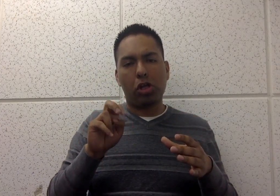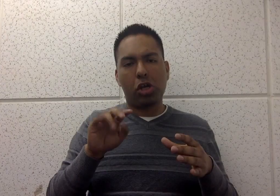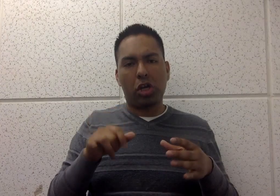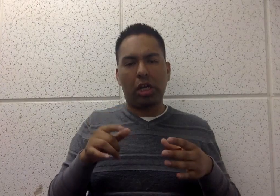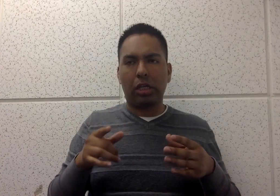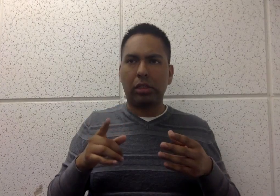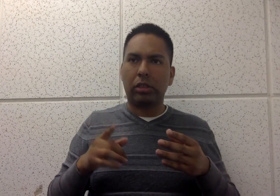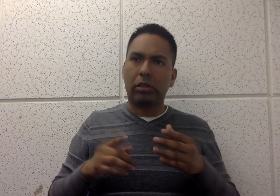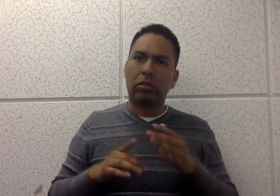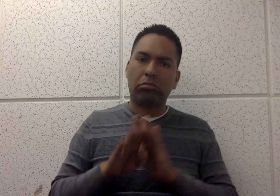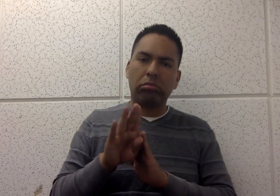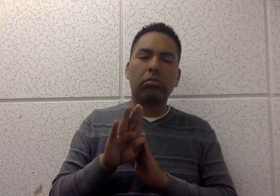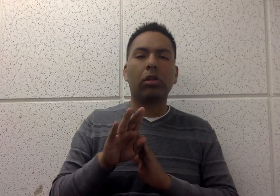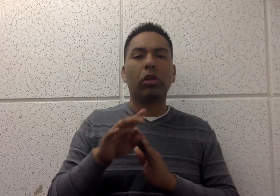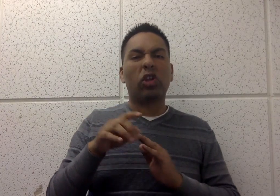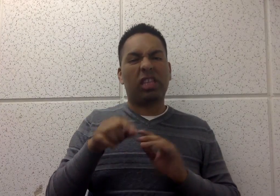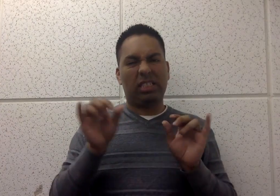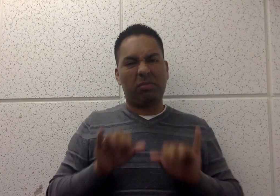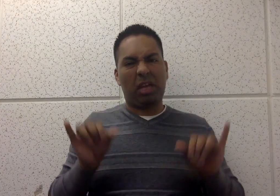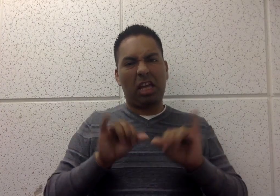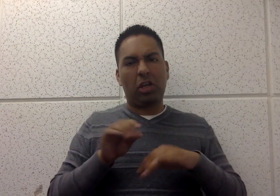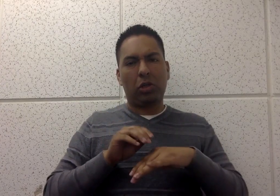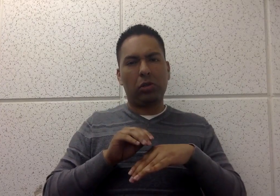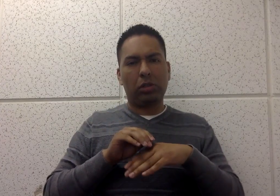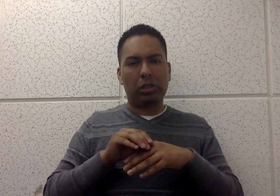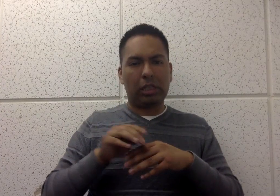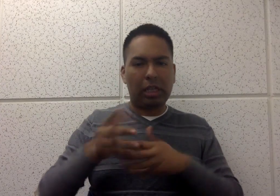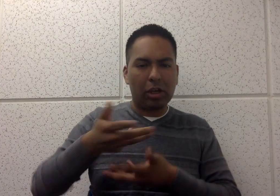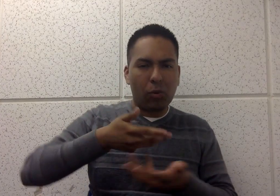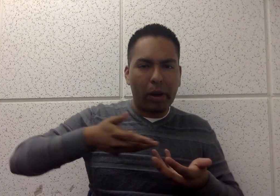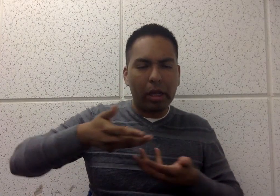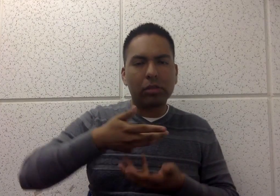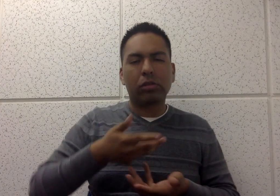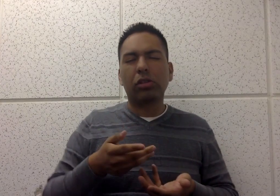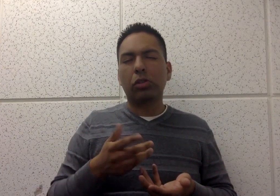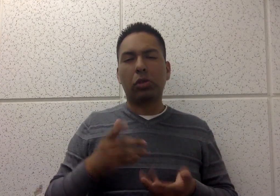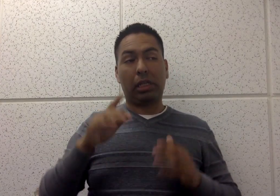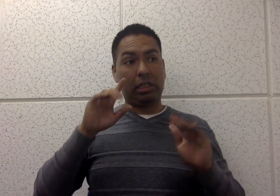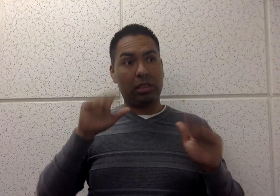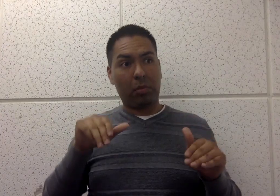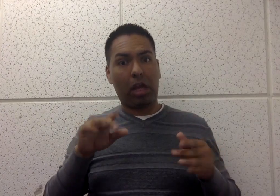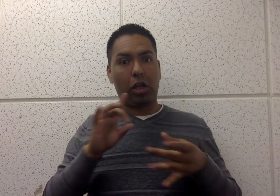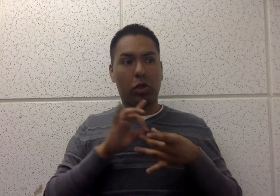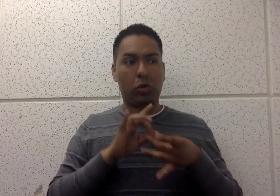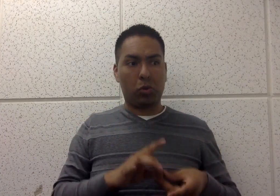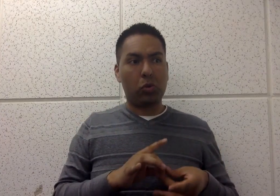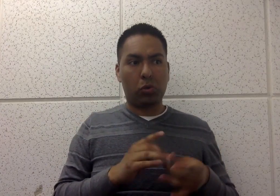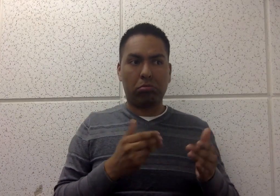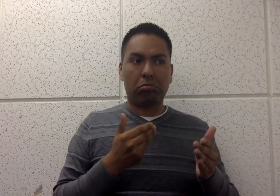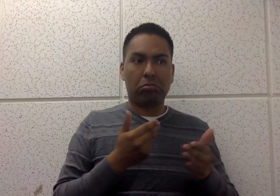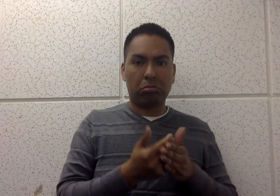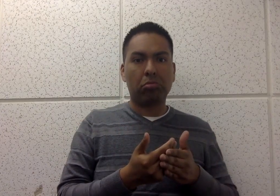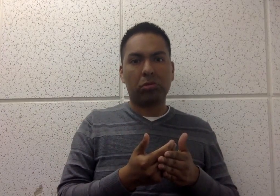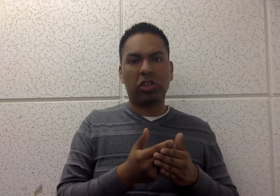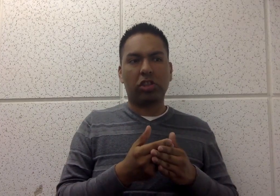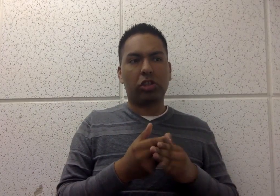of interactions are something that you'd expect to be closely connected to colony size. The simplest idea is